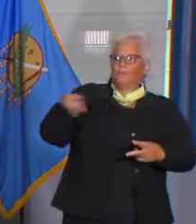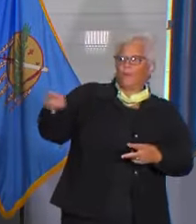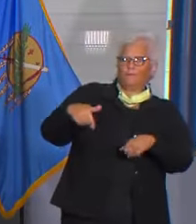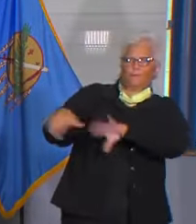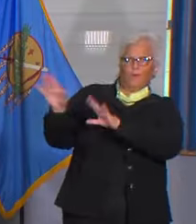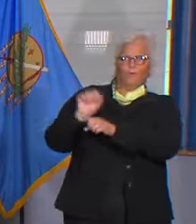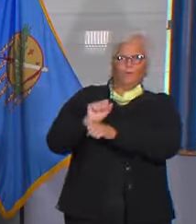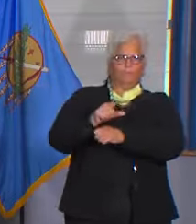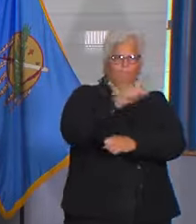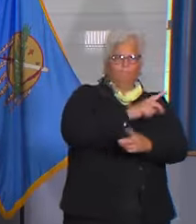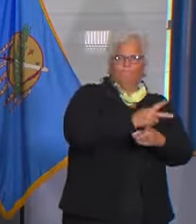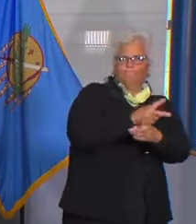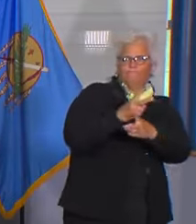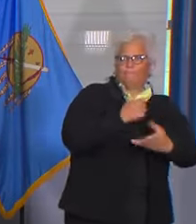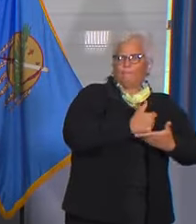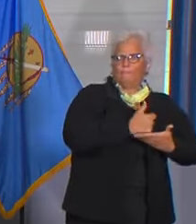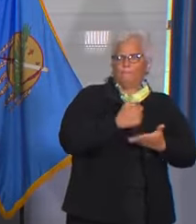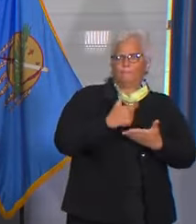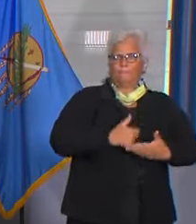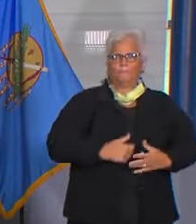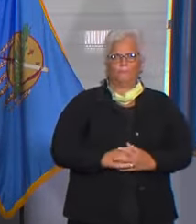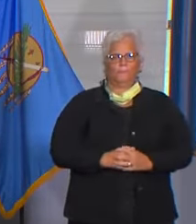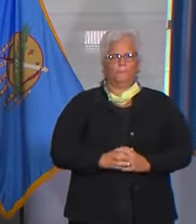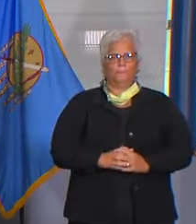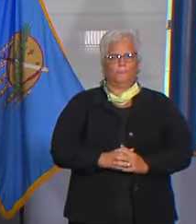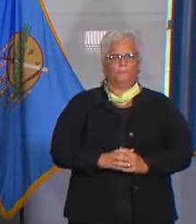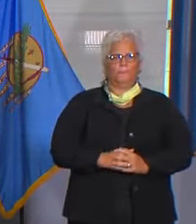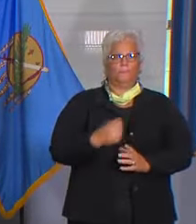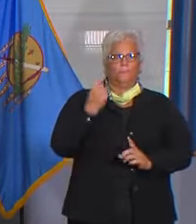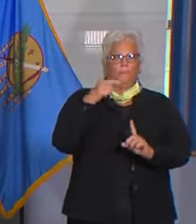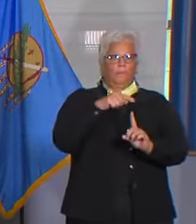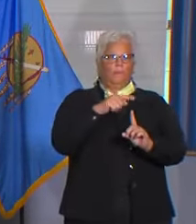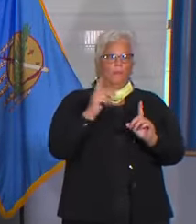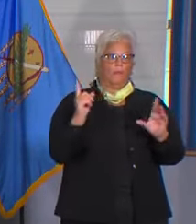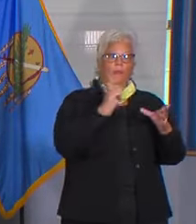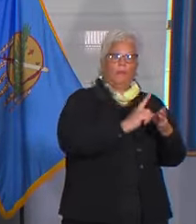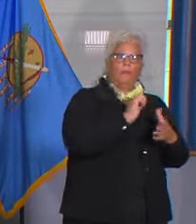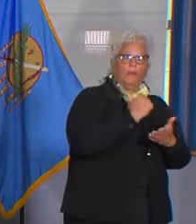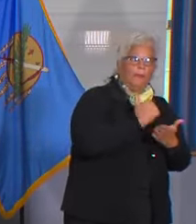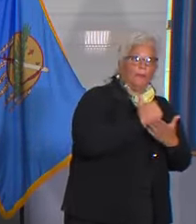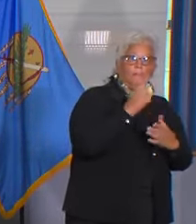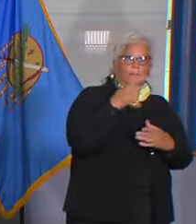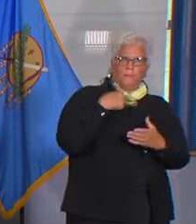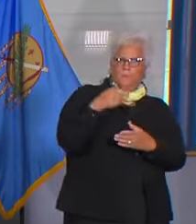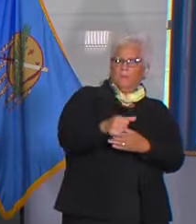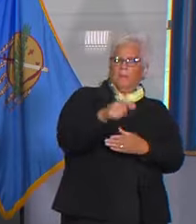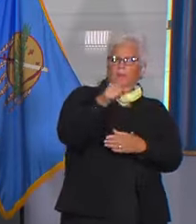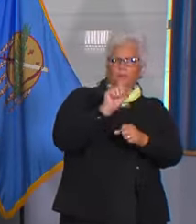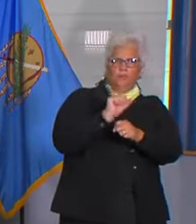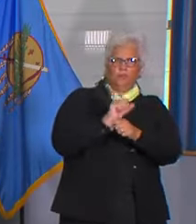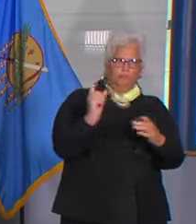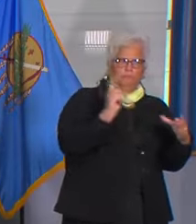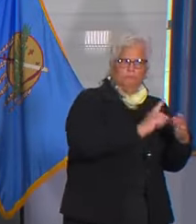be paid for it, you can sign up or give us a call, the Tulsa Parks Department, at